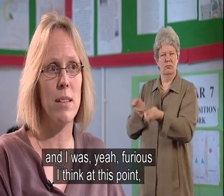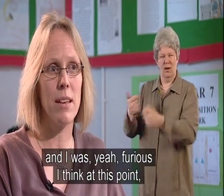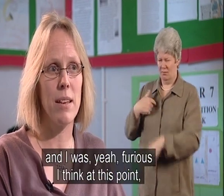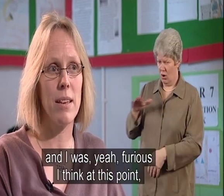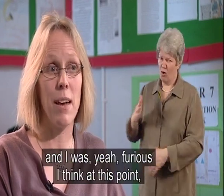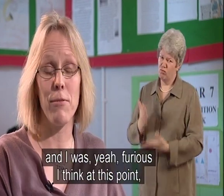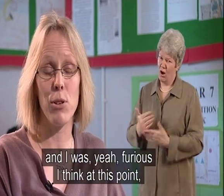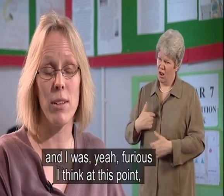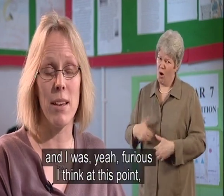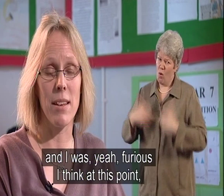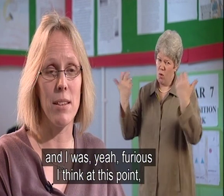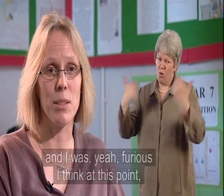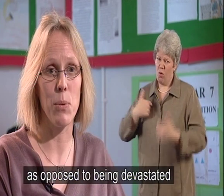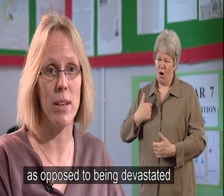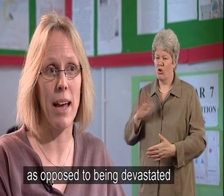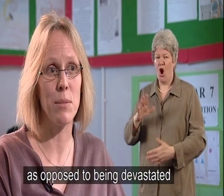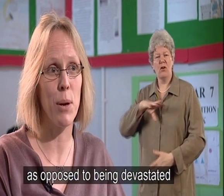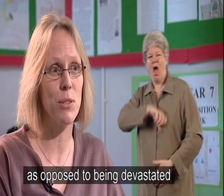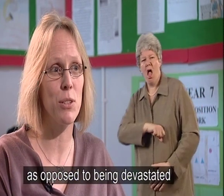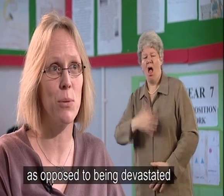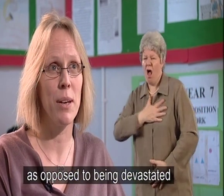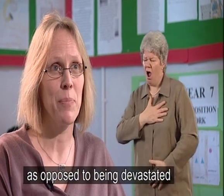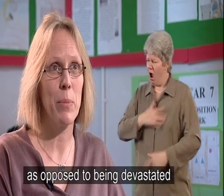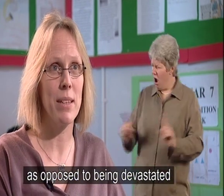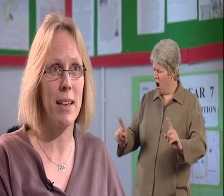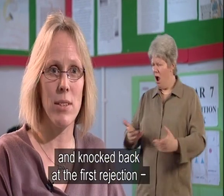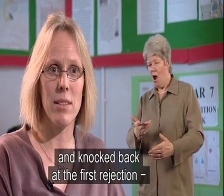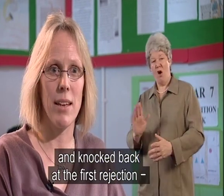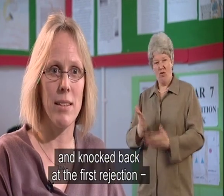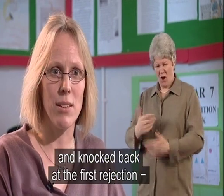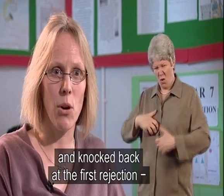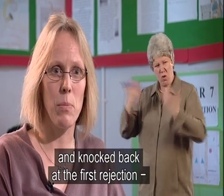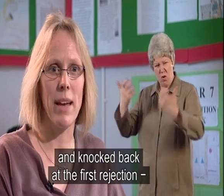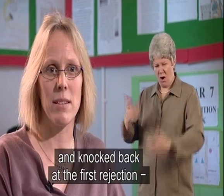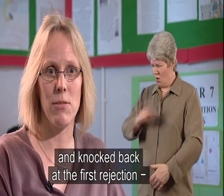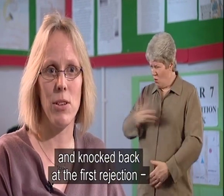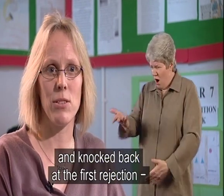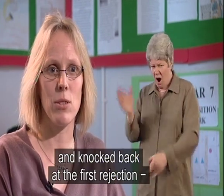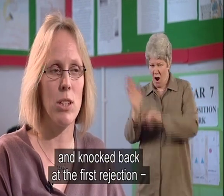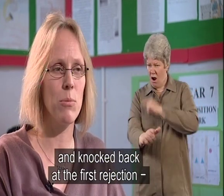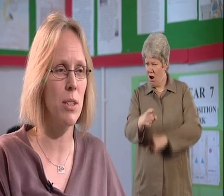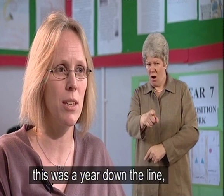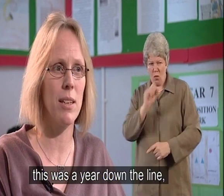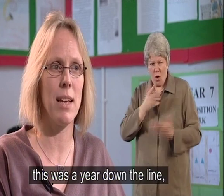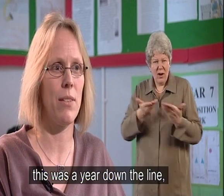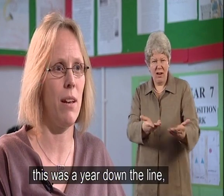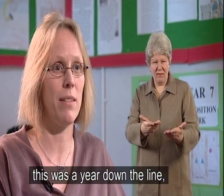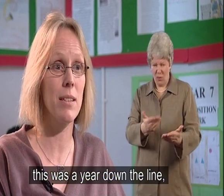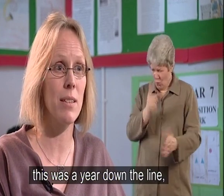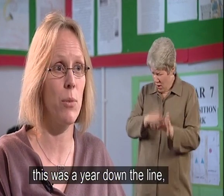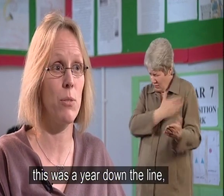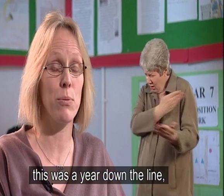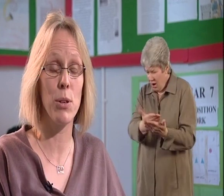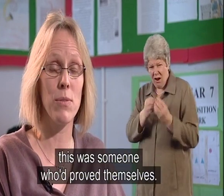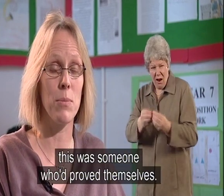was, furious, I think, at this point, as opposed to being devastated and knocked back at the first audition. This was a year down the line.